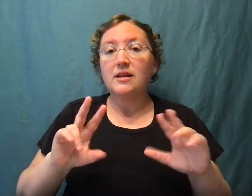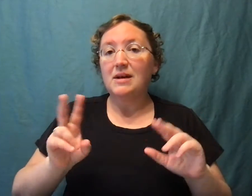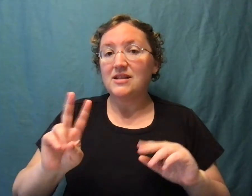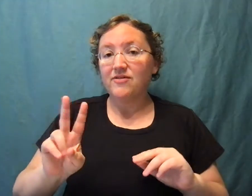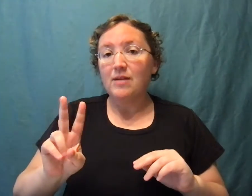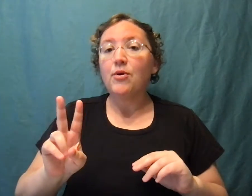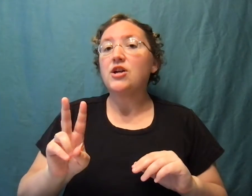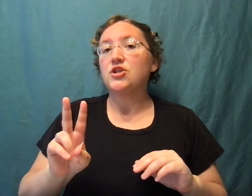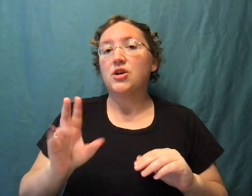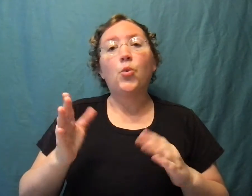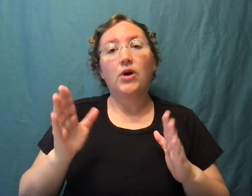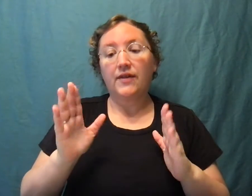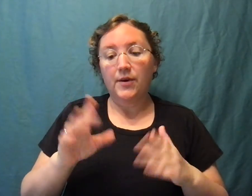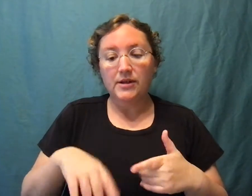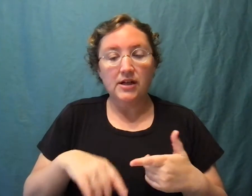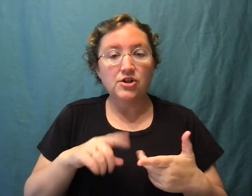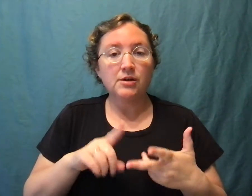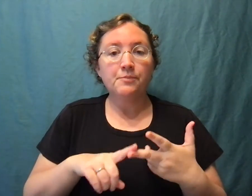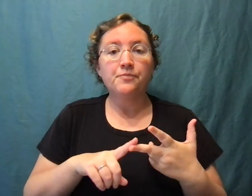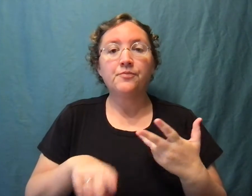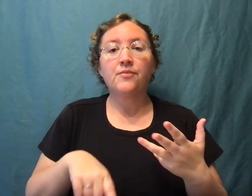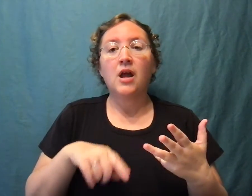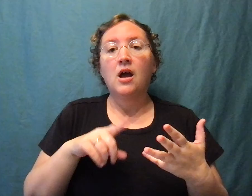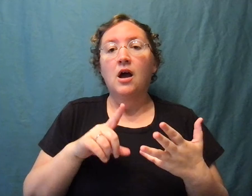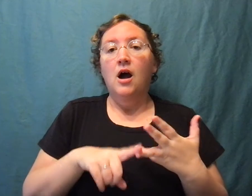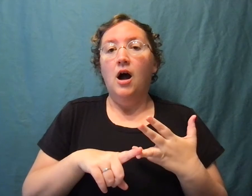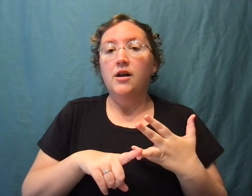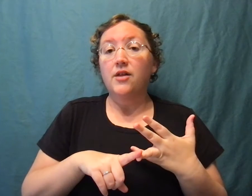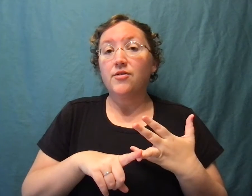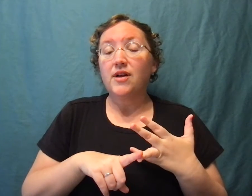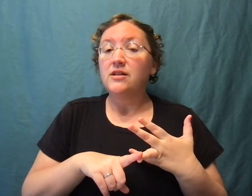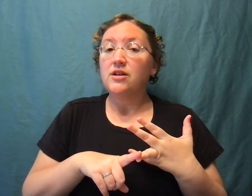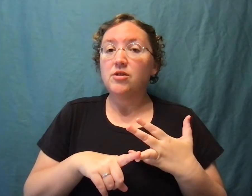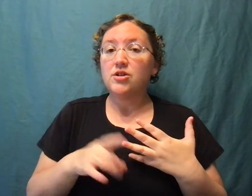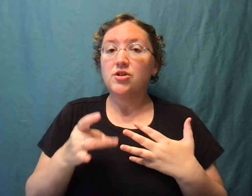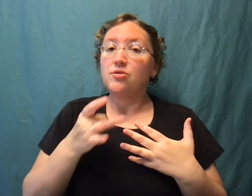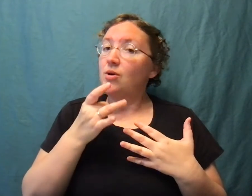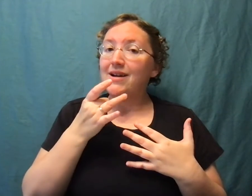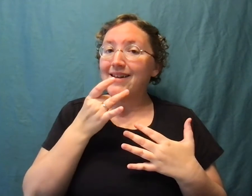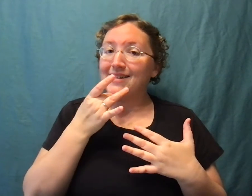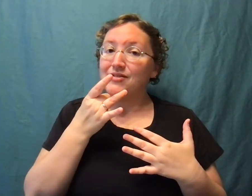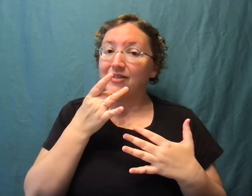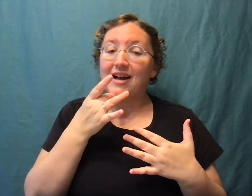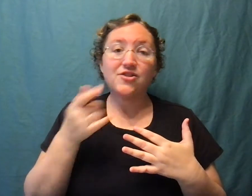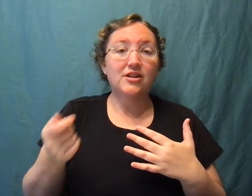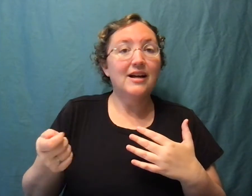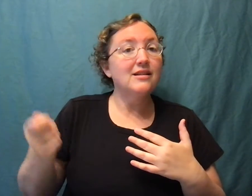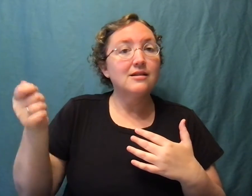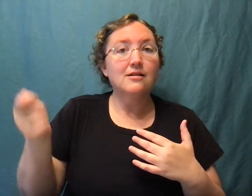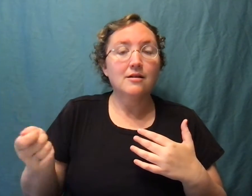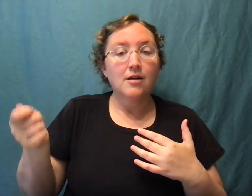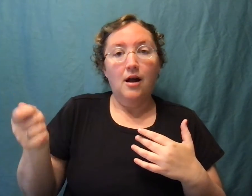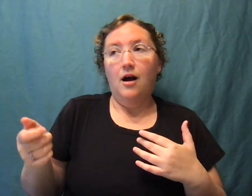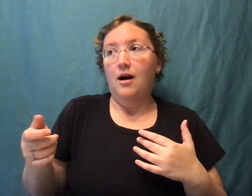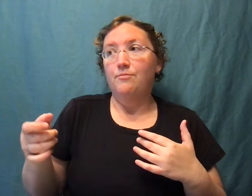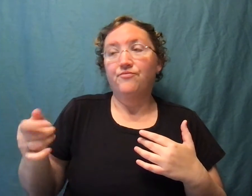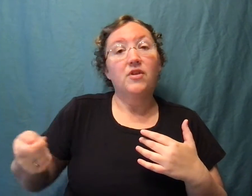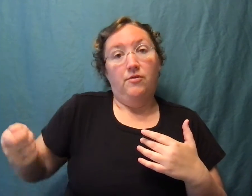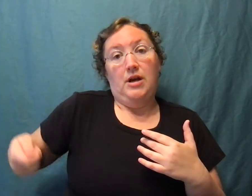makes a vibration will get their attention. Another thing that you can do is flash the lights. Can